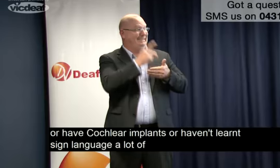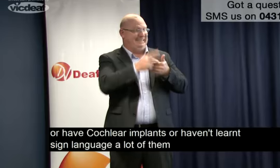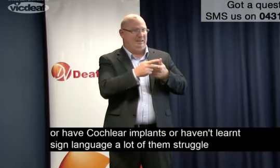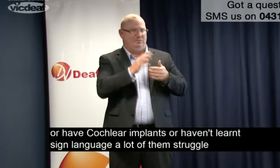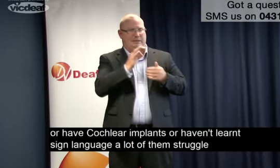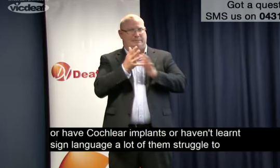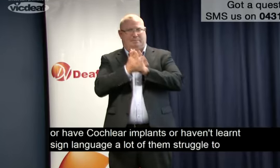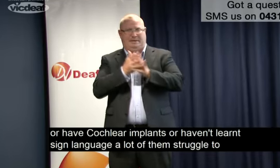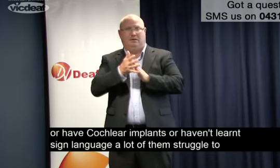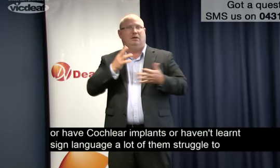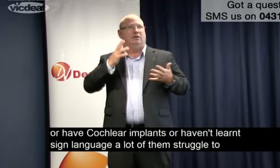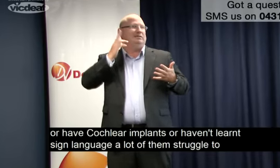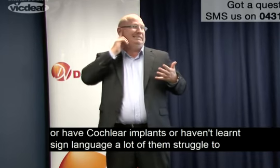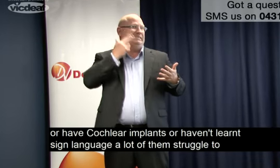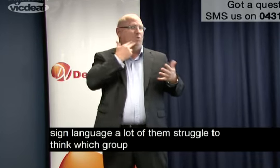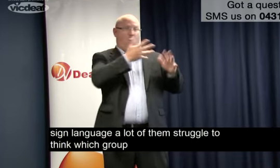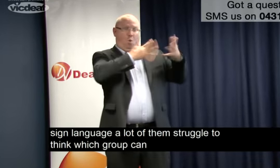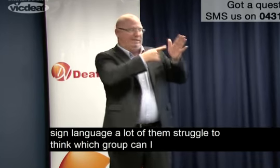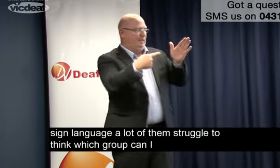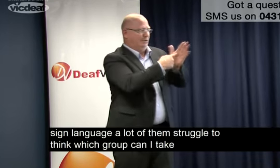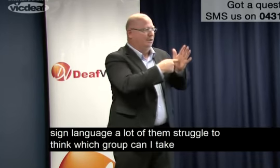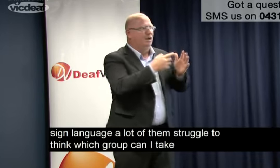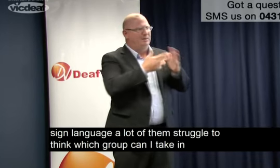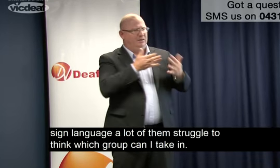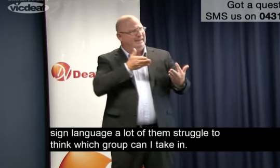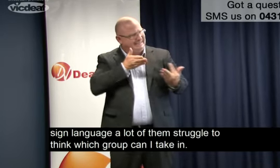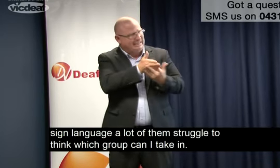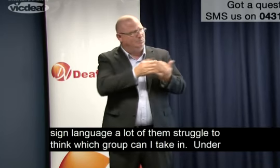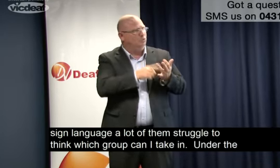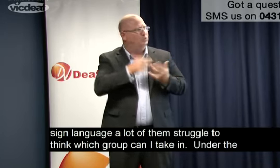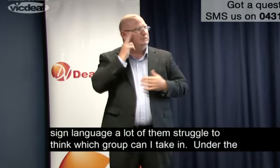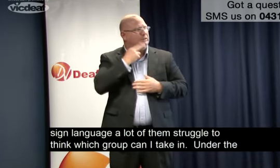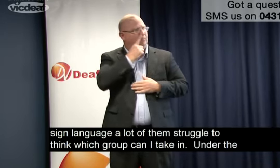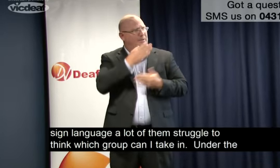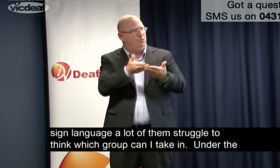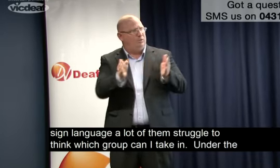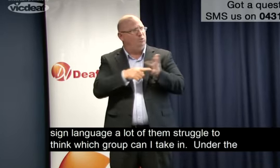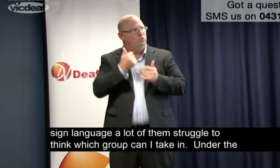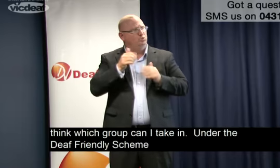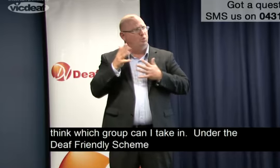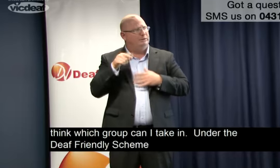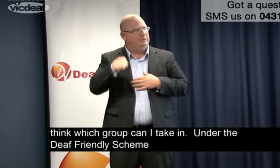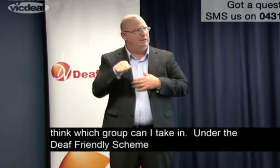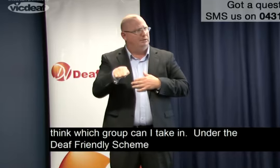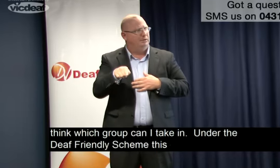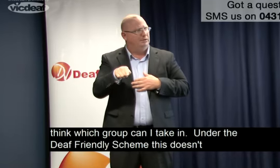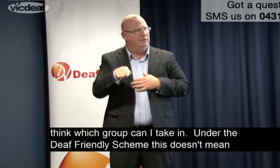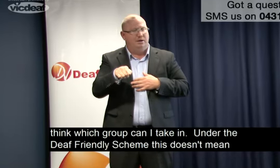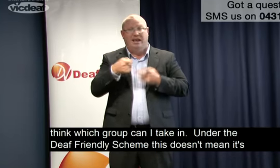But, you know, under the deaf-friendly scheme, it doesn't mean that it's only for deaf Auslan users. It's accessible to other people who are willing to